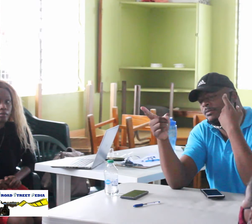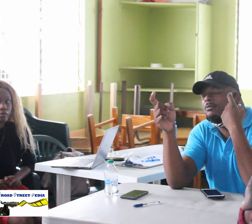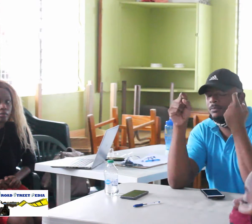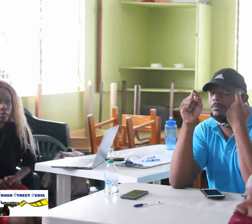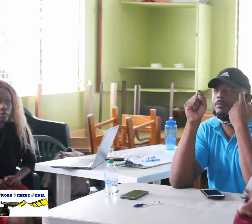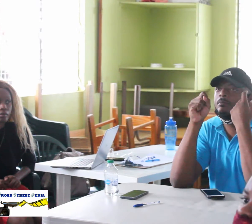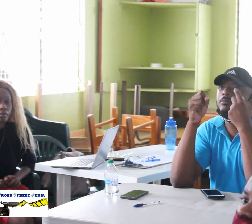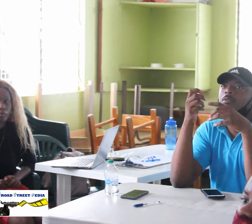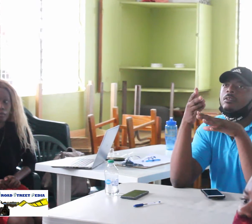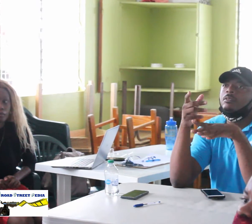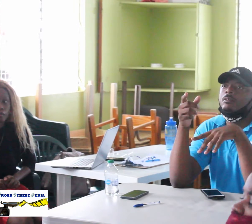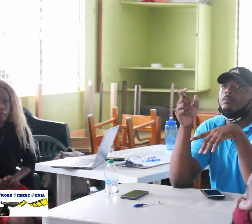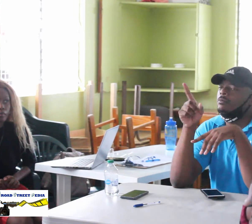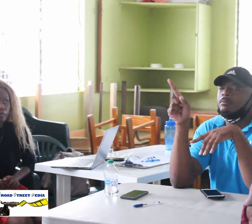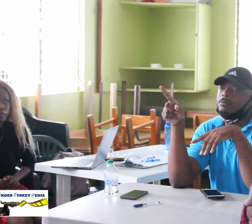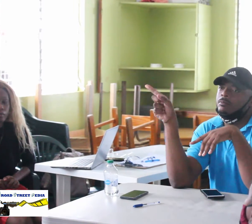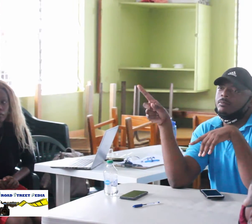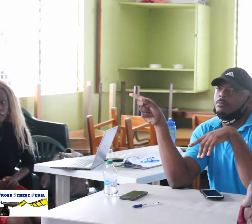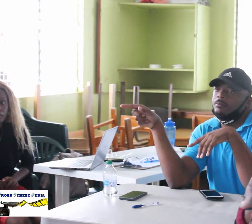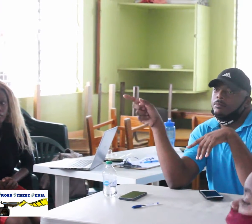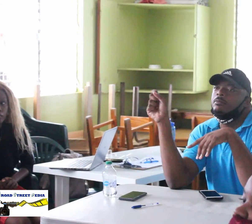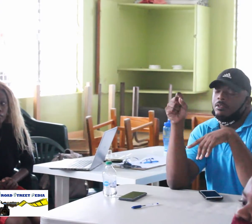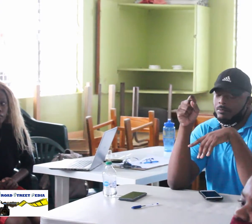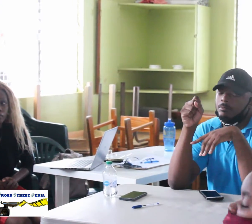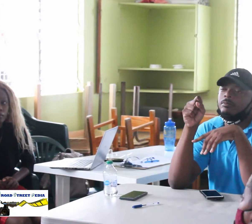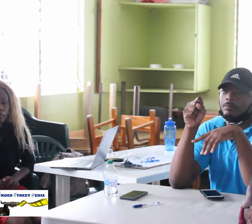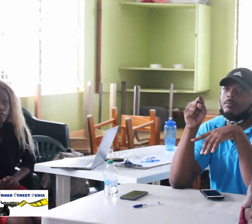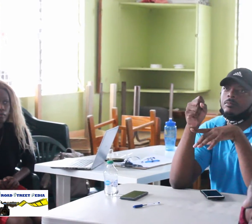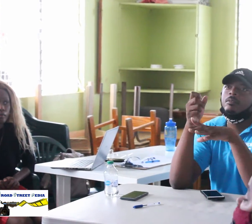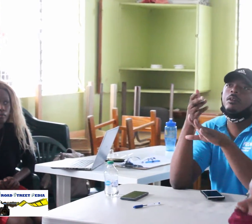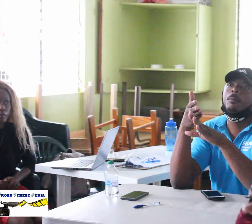Oh, this one.